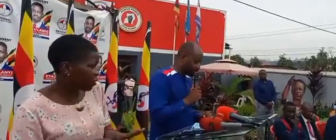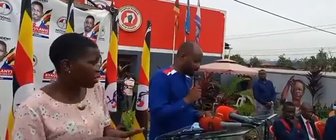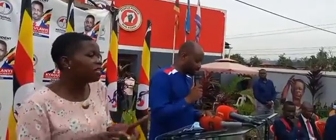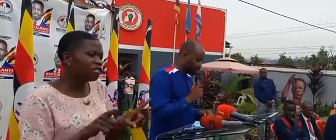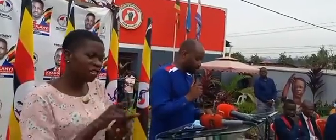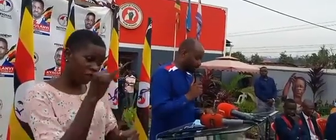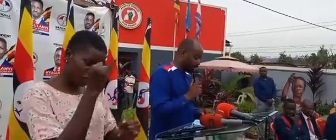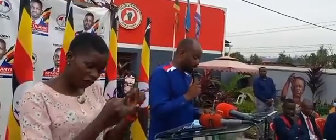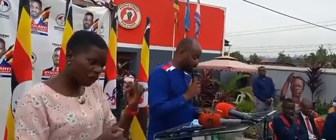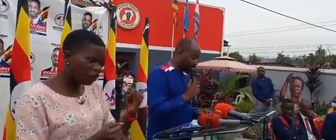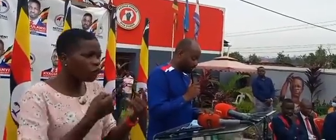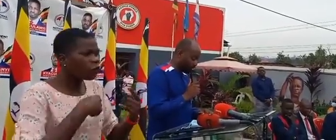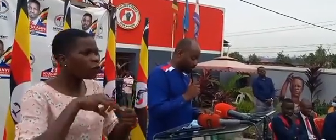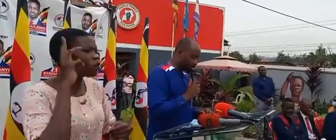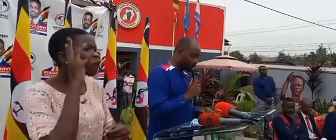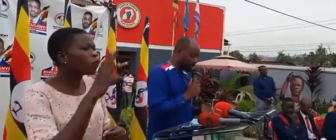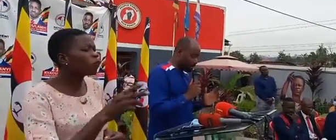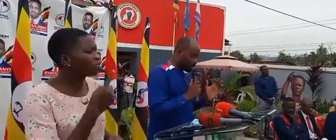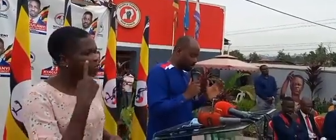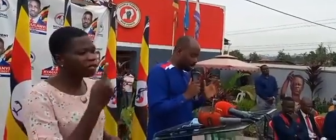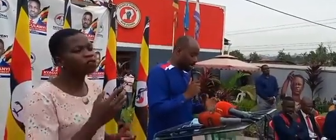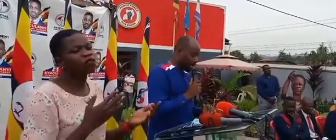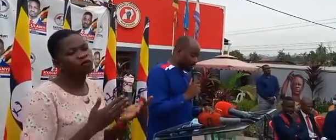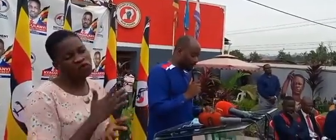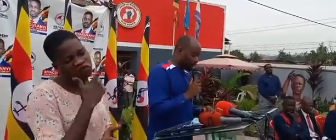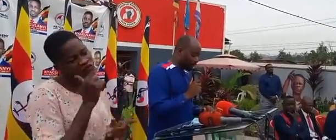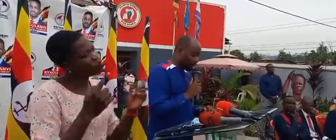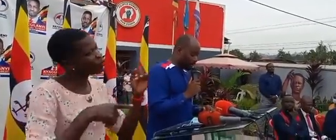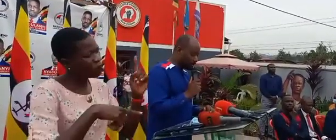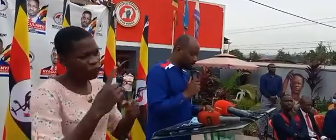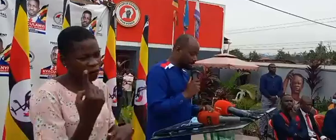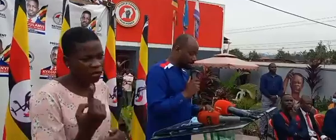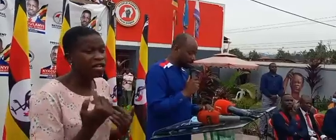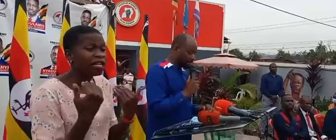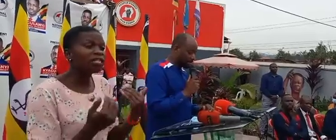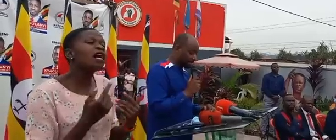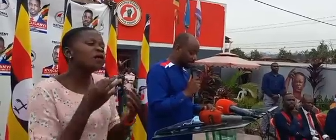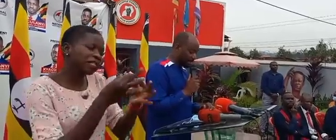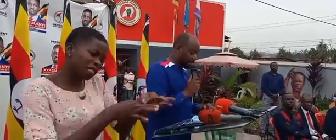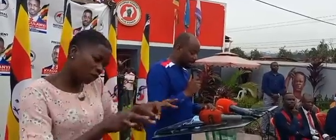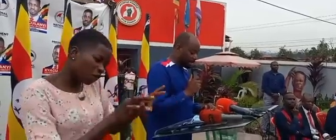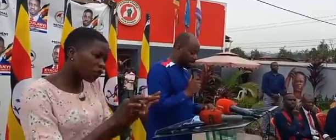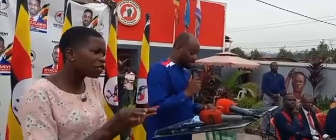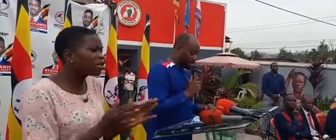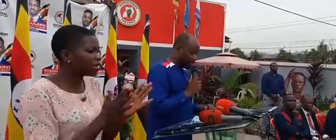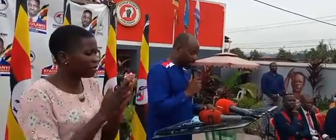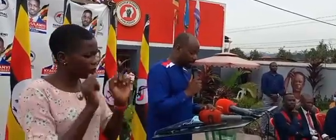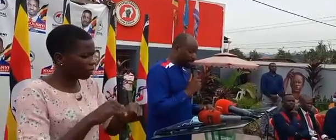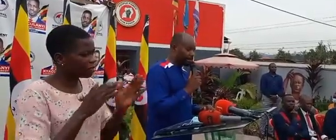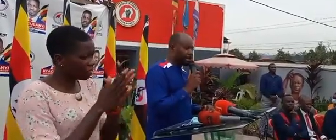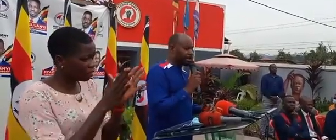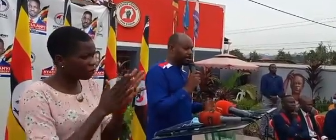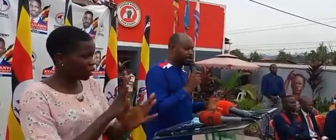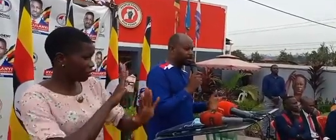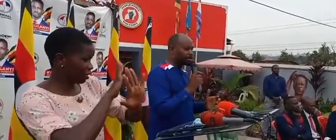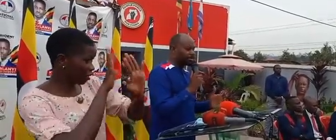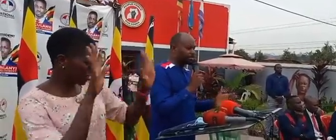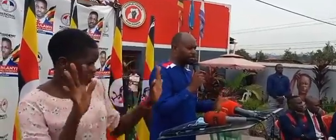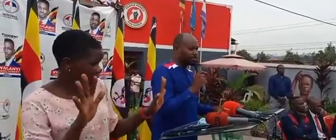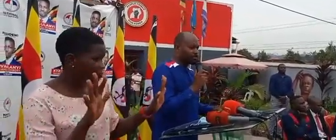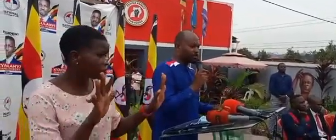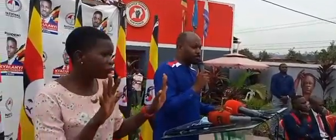culminate into the tipping over. So we need to make that clear and make sure that